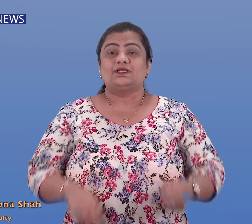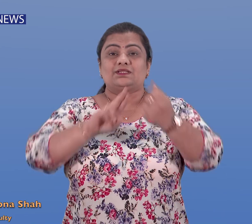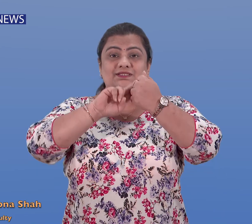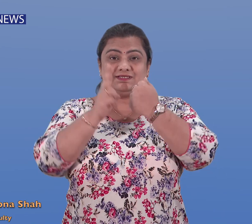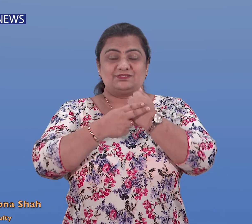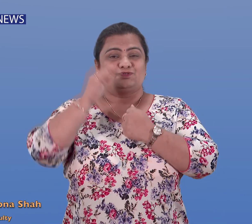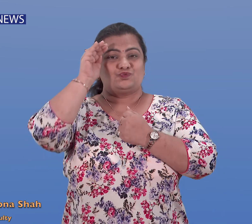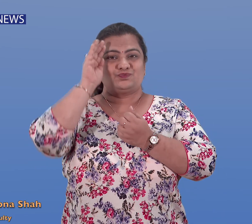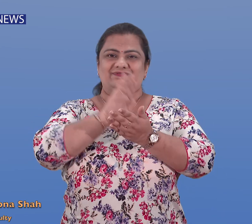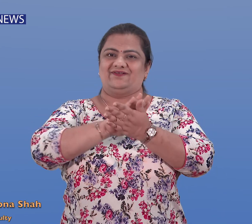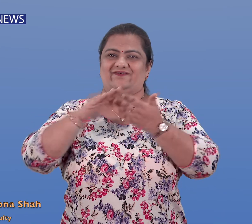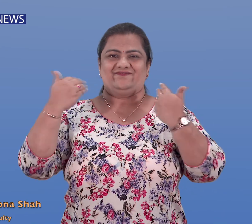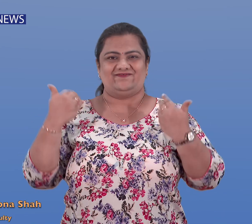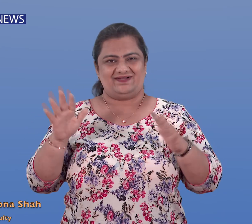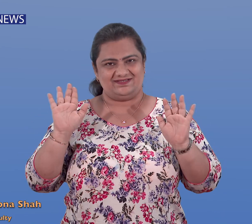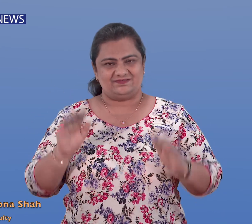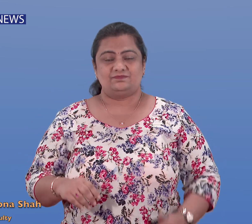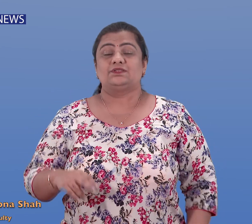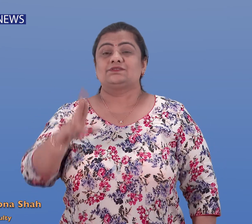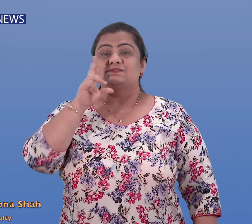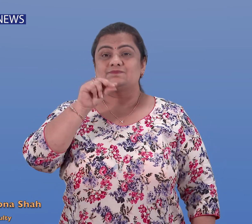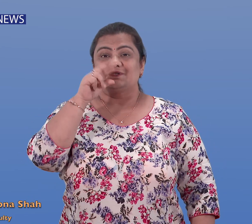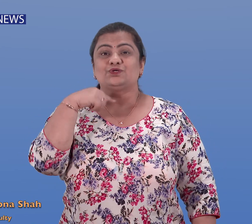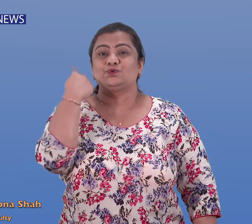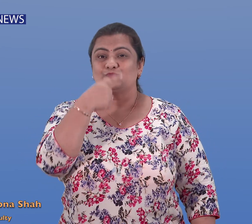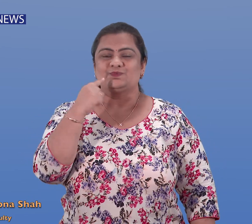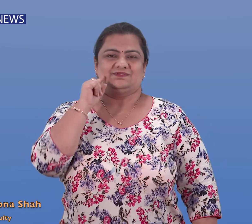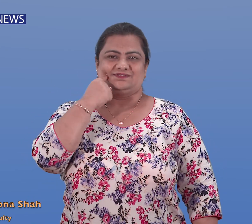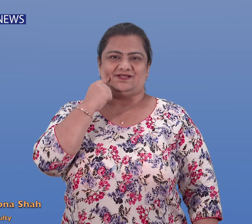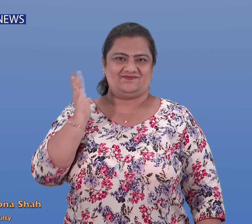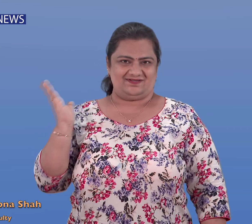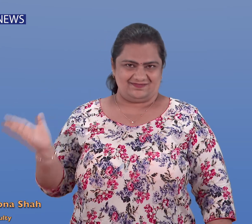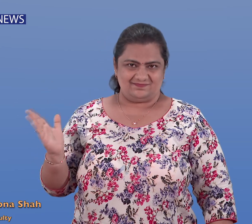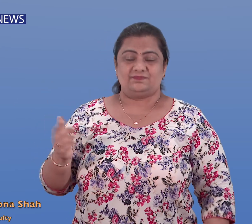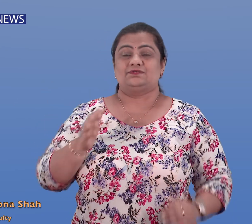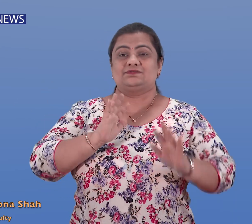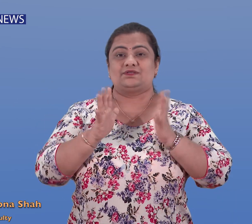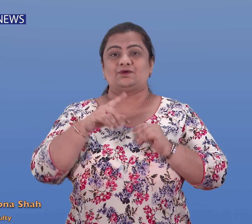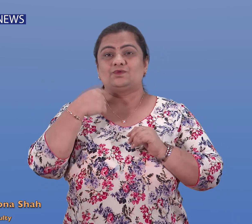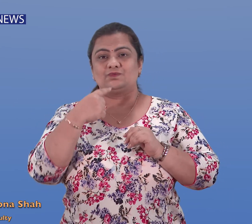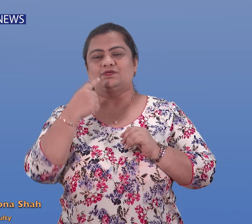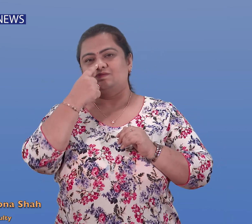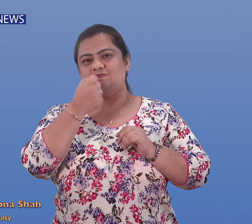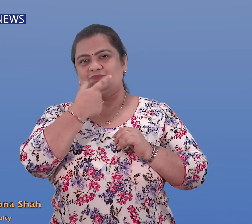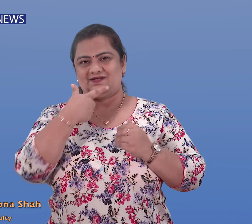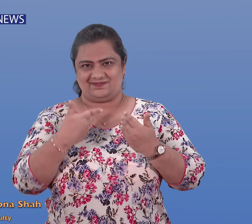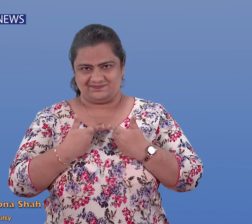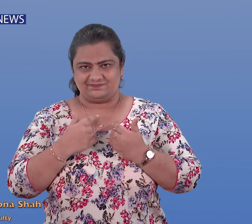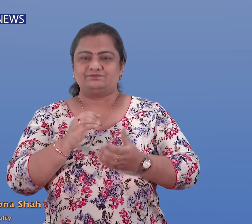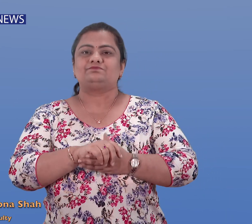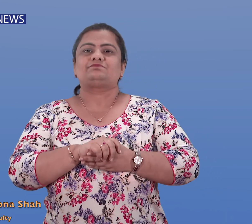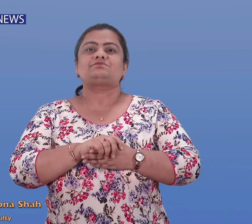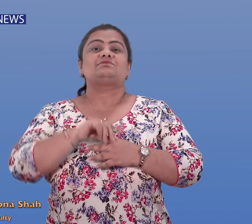With this news, we come to the end of Niche News. I am Sylvie Maximena, Niche faculty, reading the news for you, along